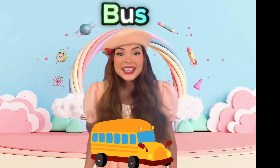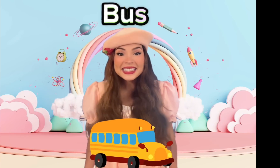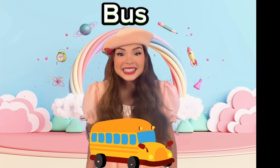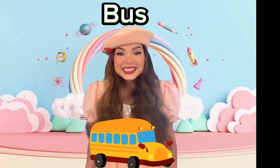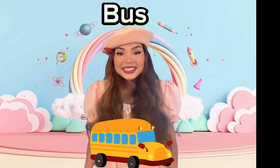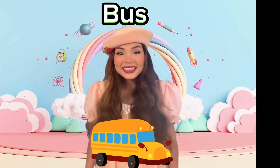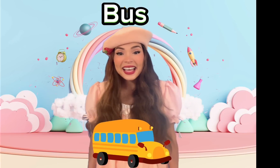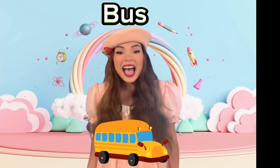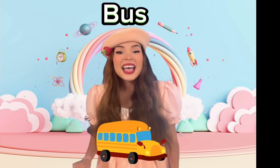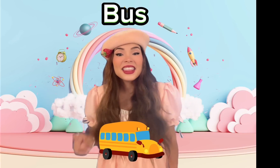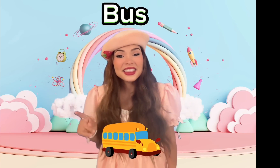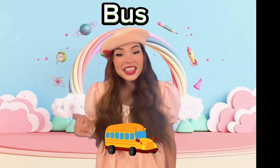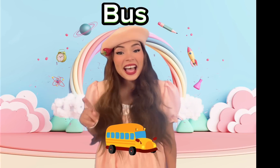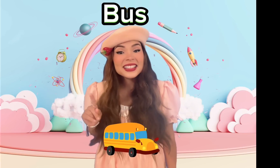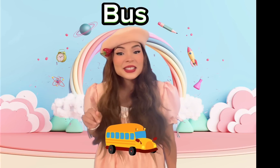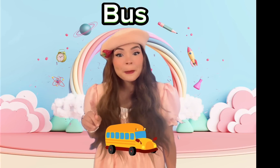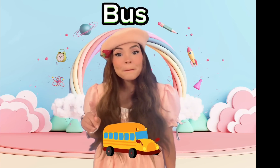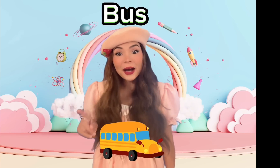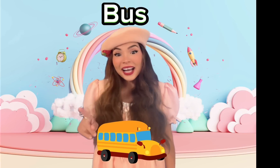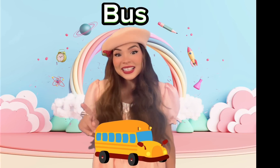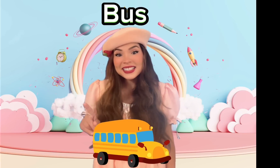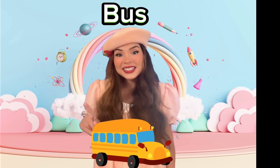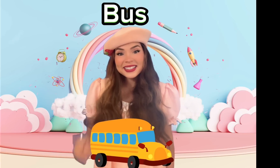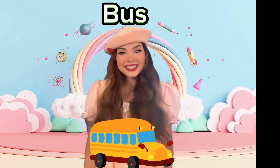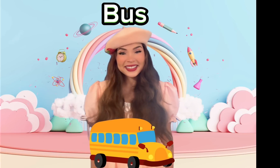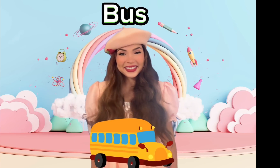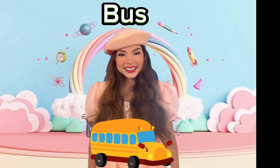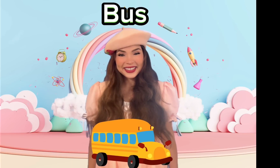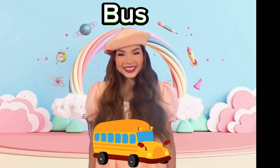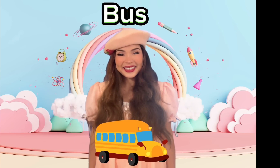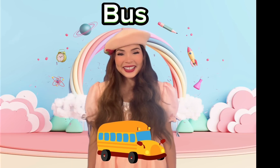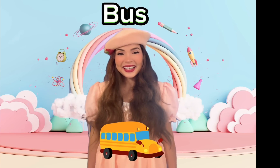Bus. That's a bus.